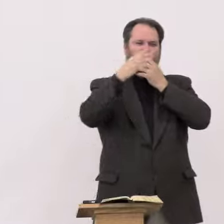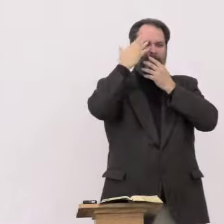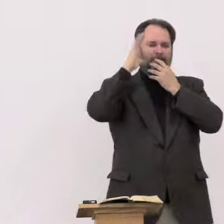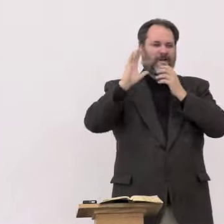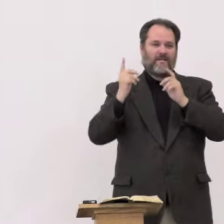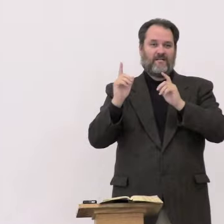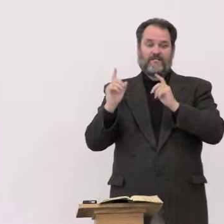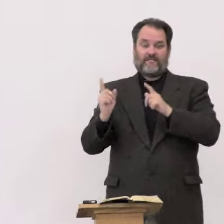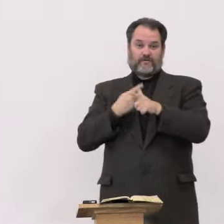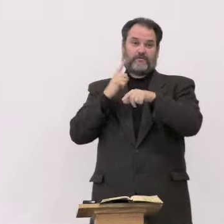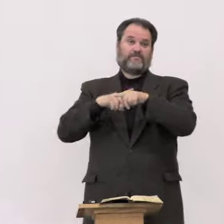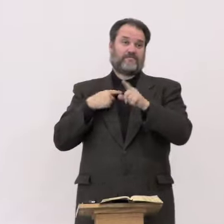One person,